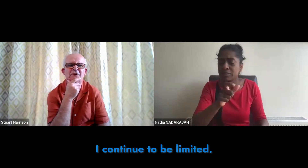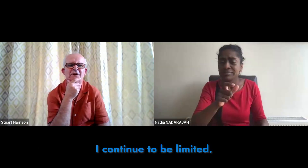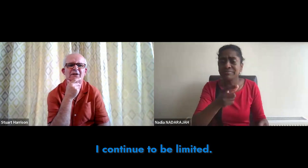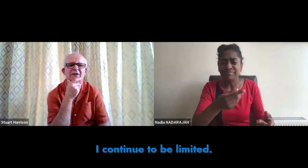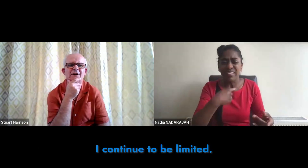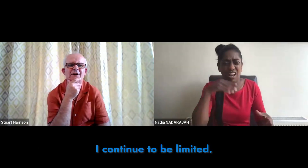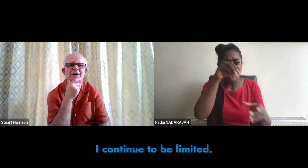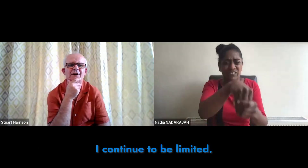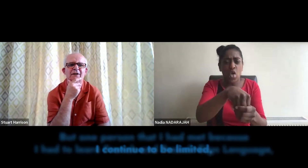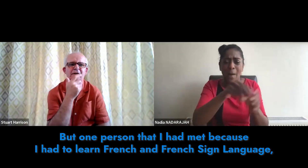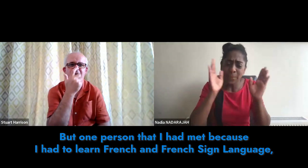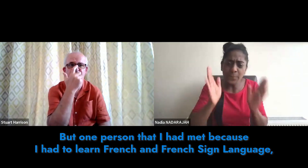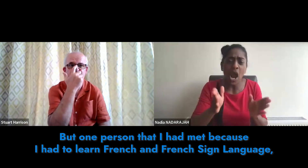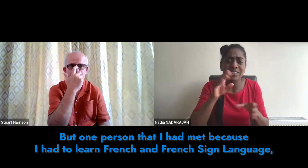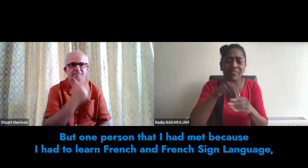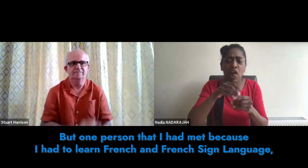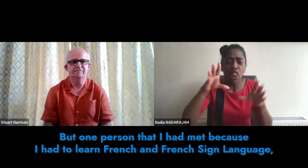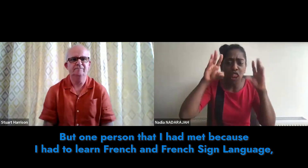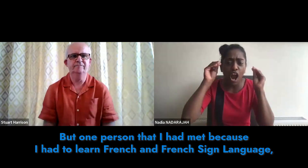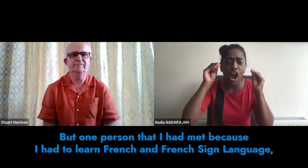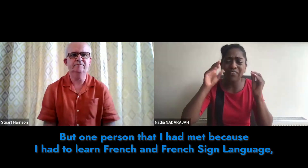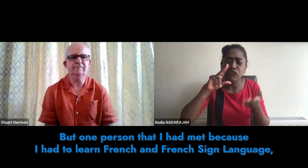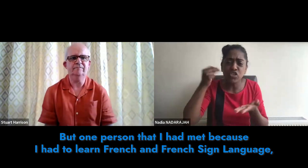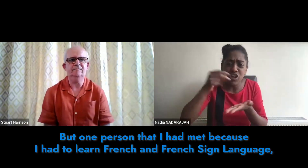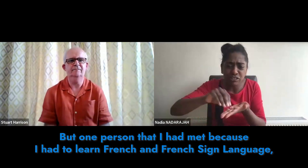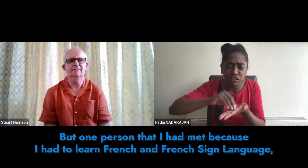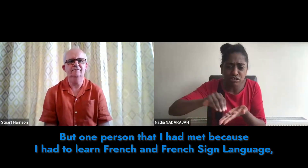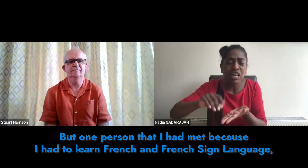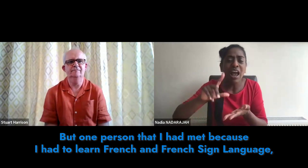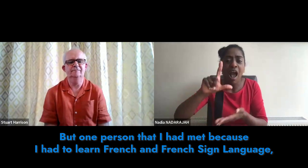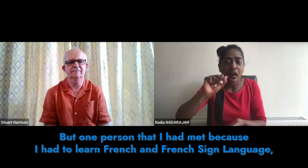I'll continue to be limited. But one person